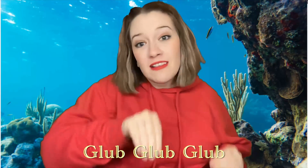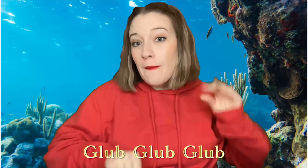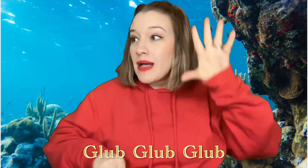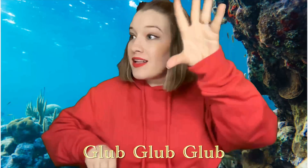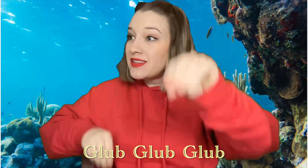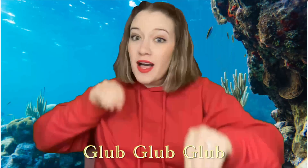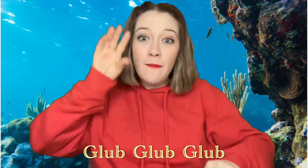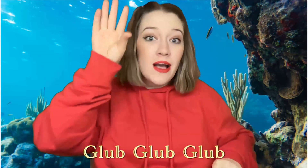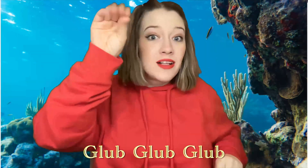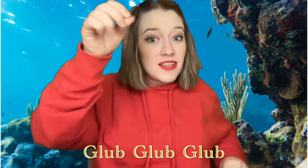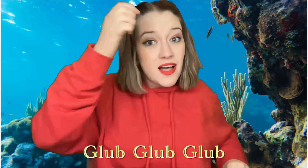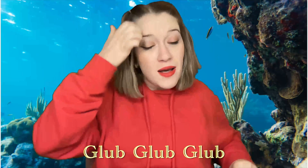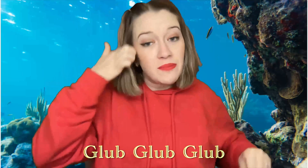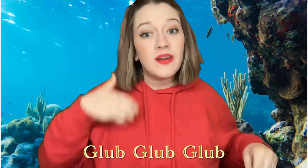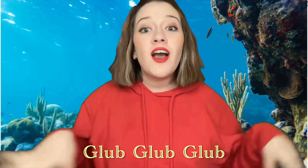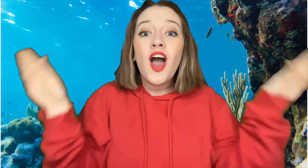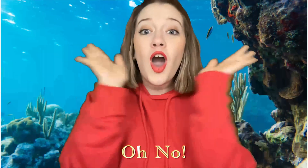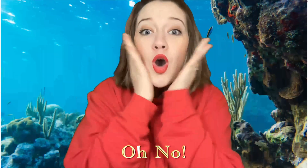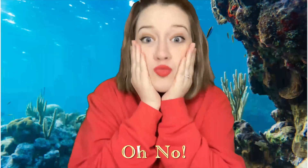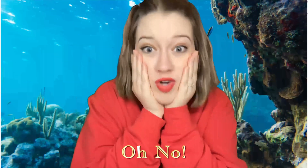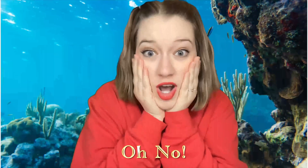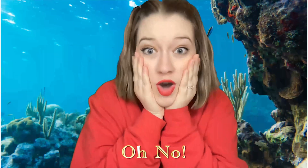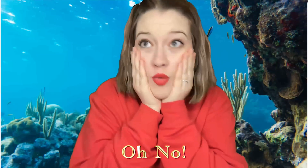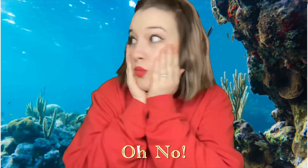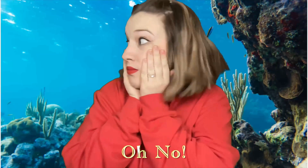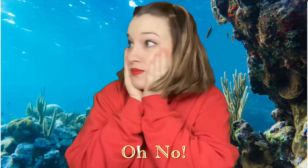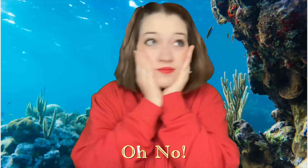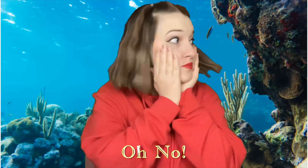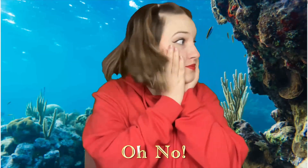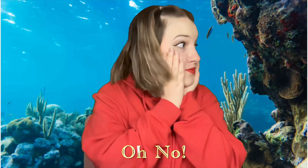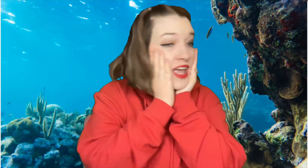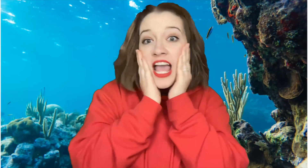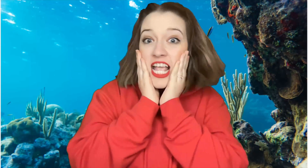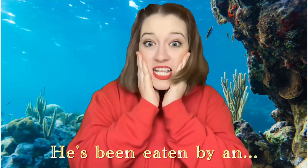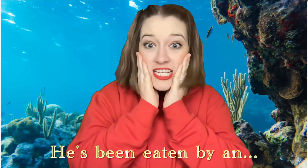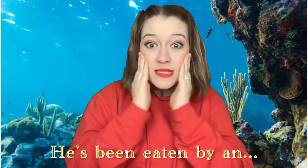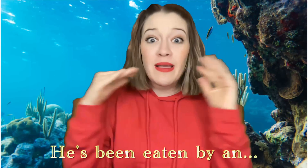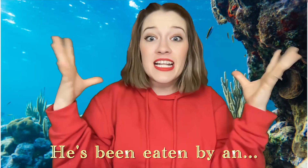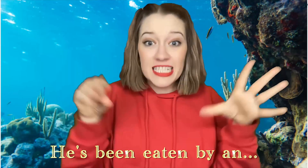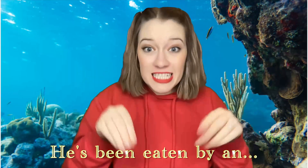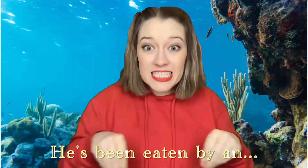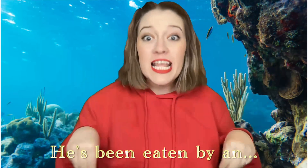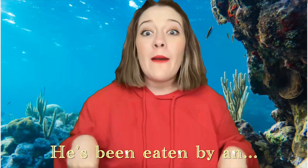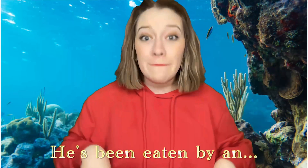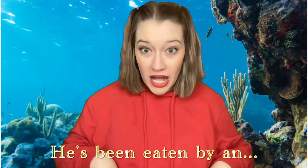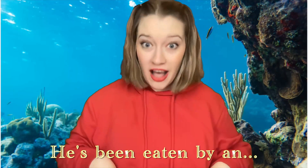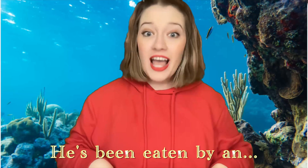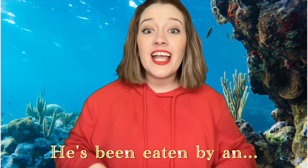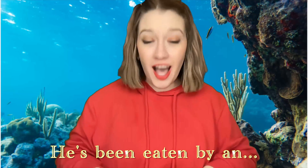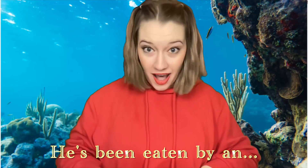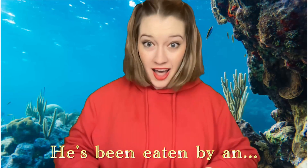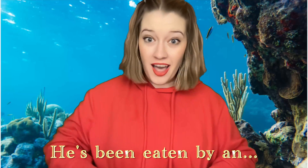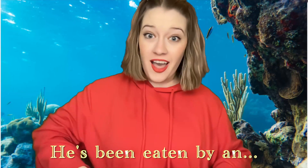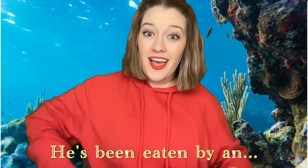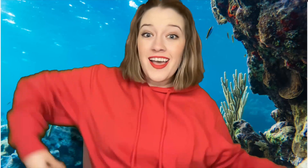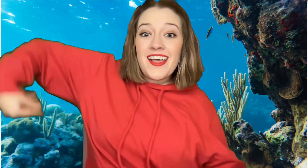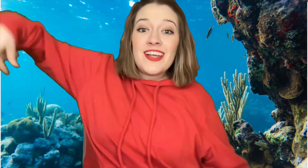glub, glub, glub. Oh, no. He's been eaten by an